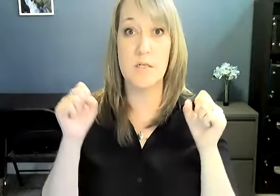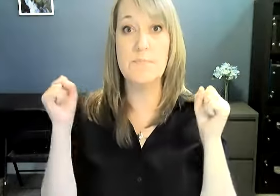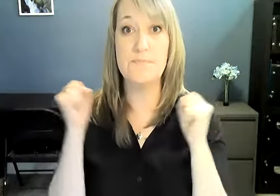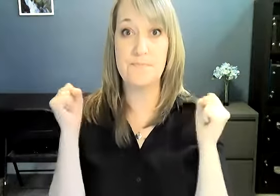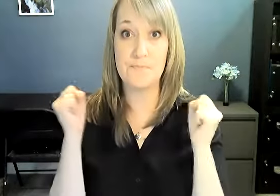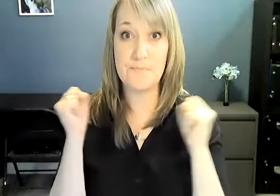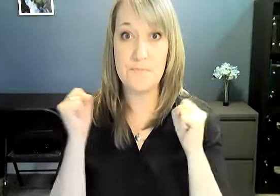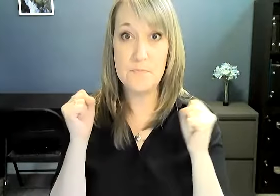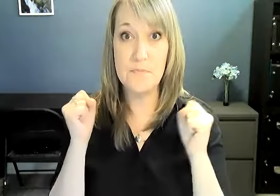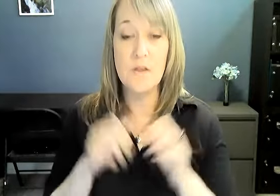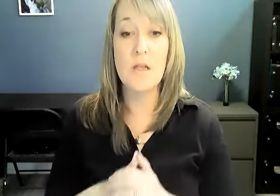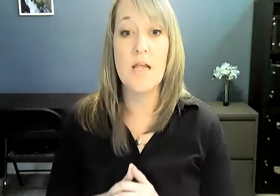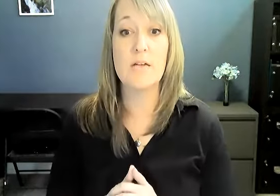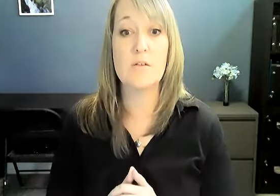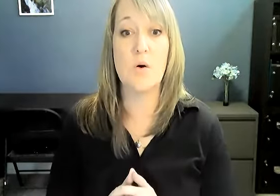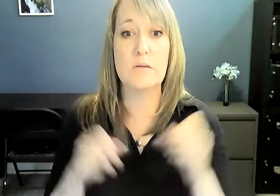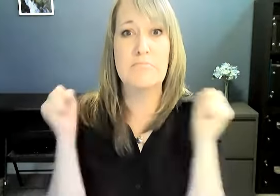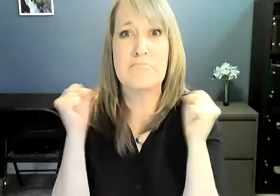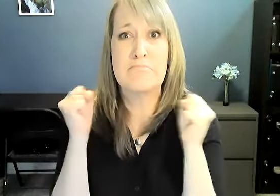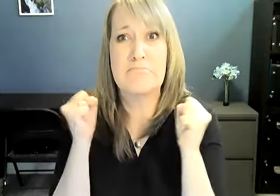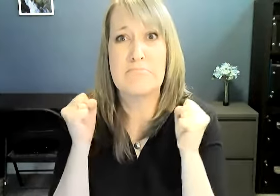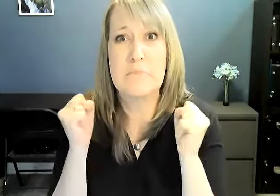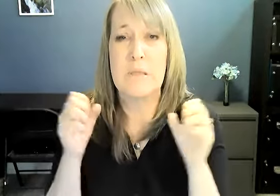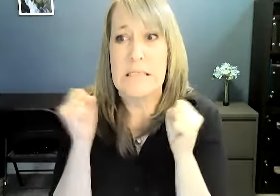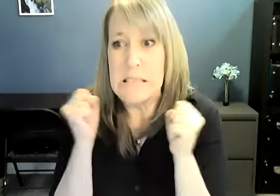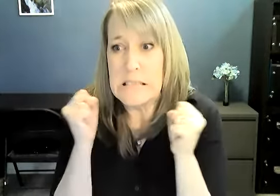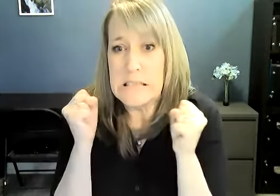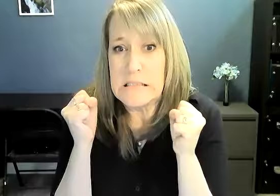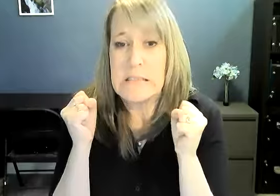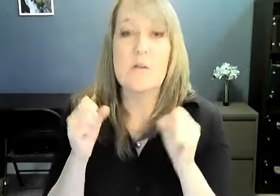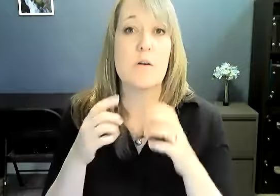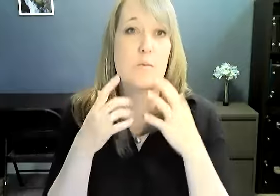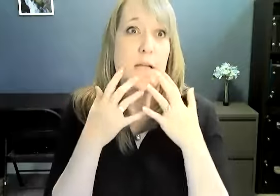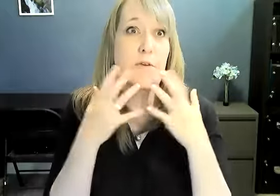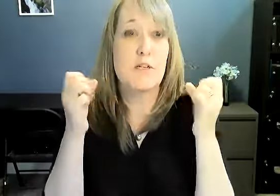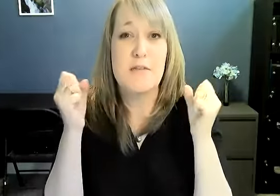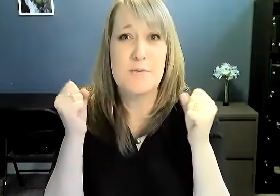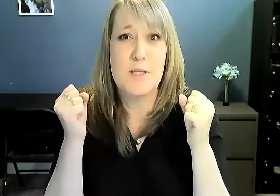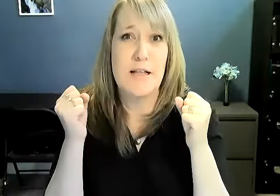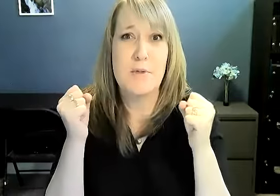winter. Here's cold, or whatever your face would look like when